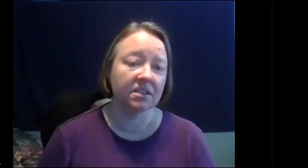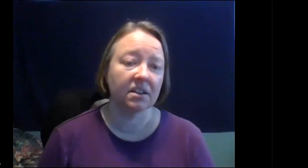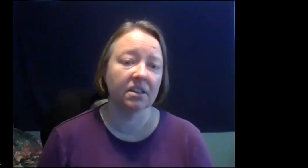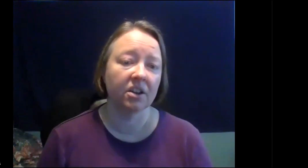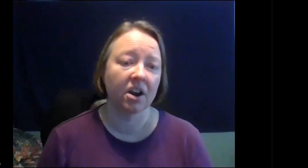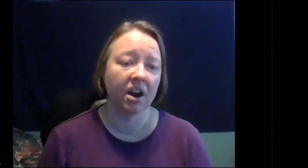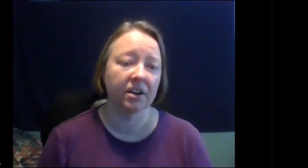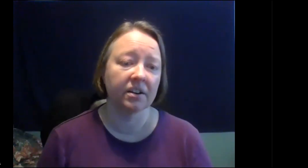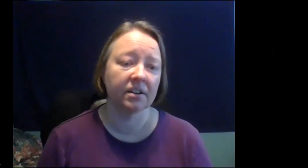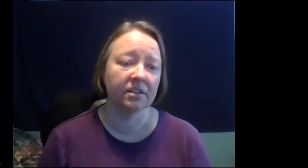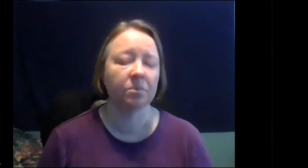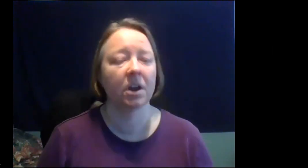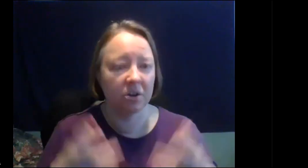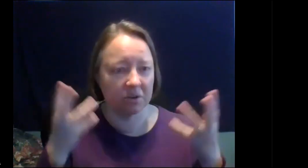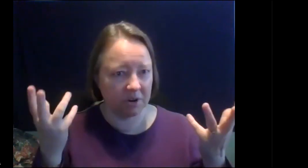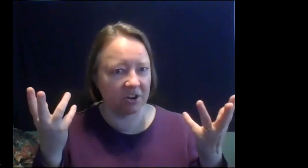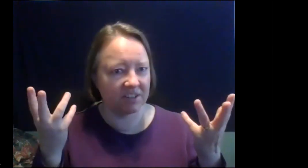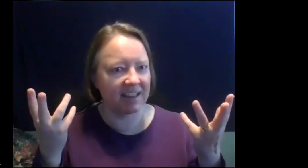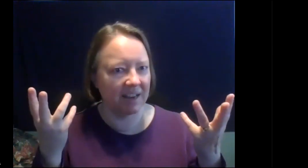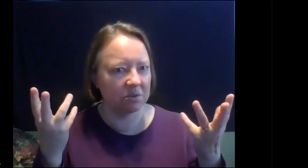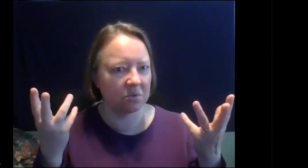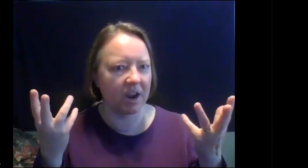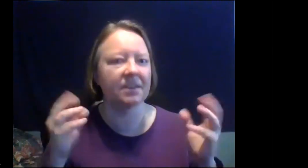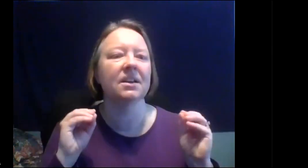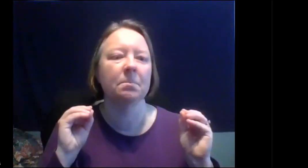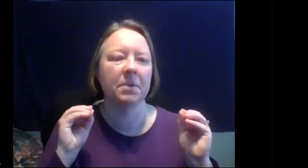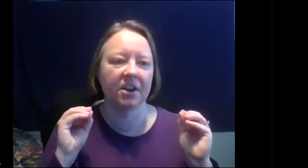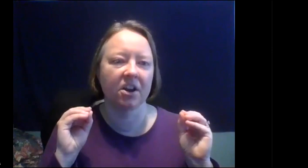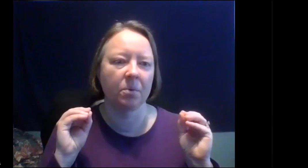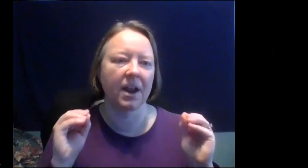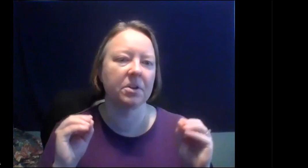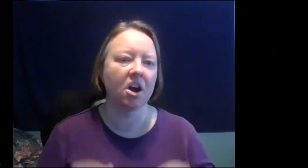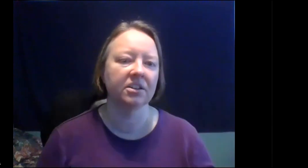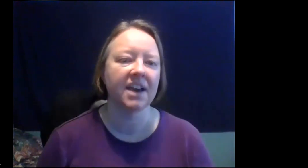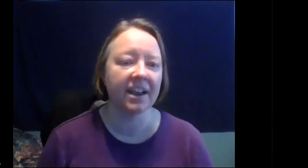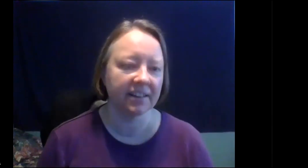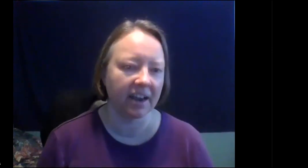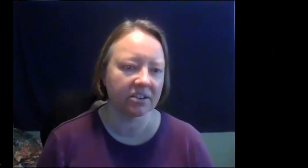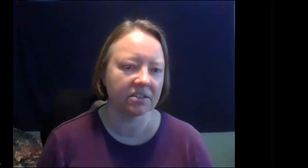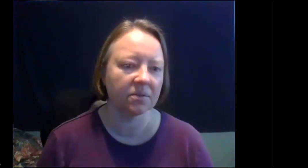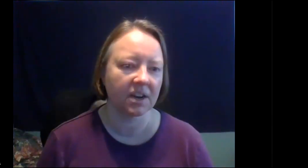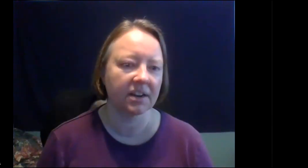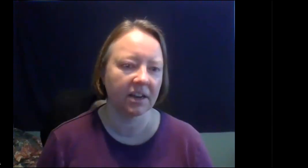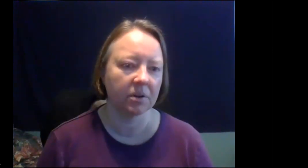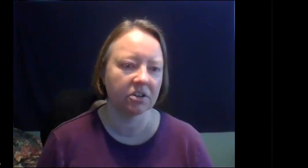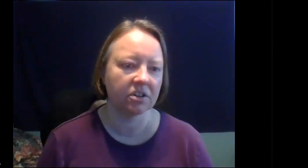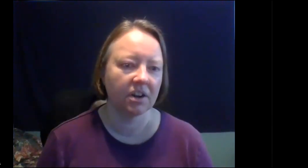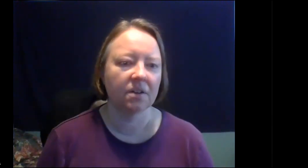States, we all use American Sign Language, right? But there are what I would call dialects of sign language.